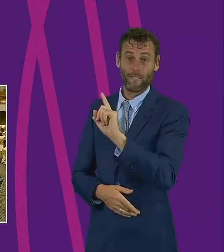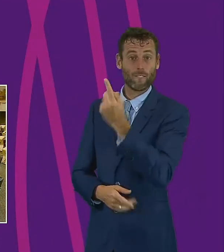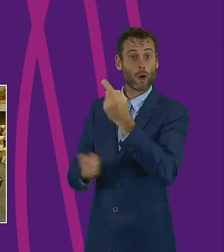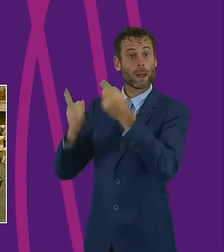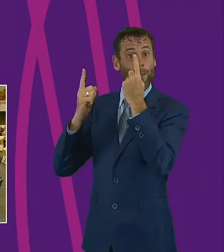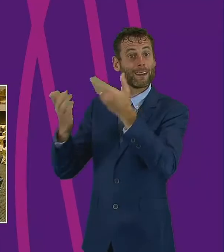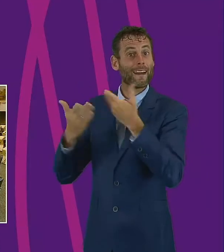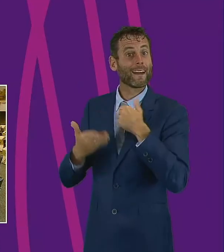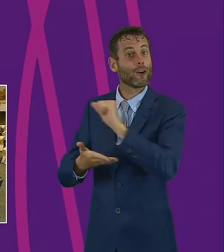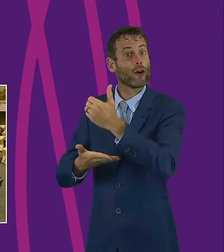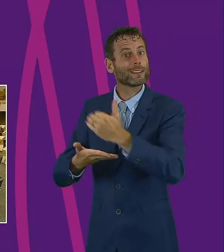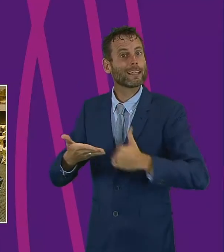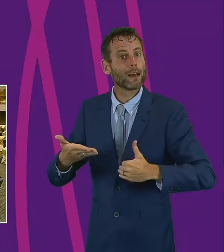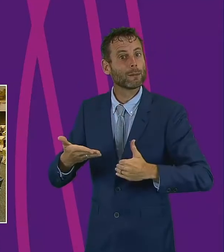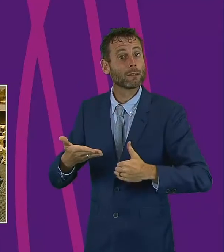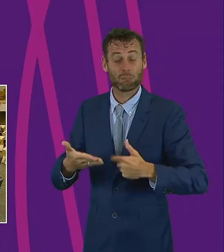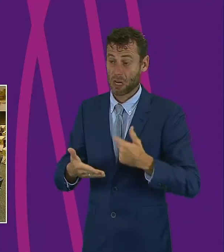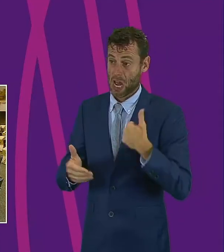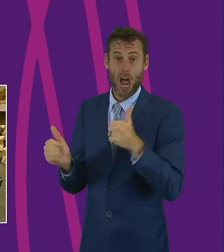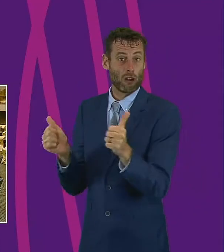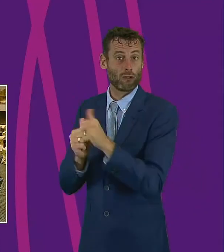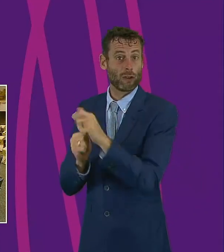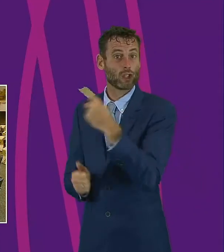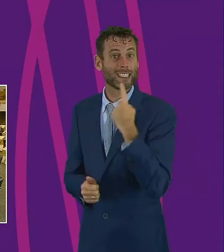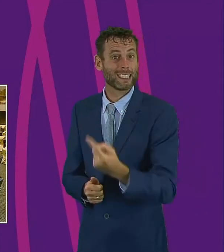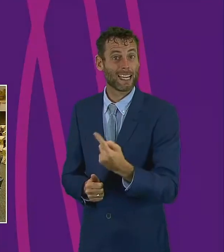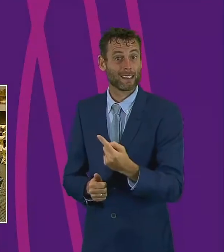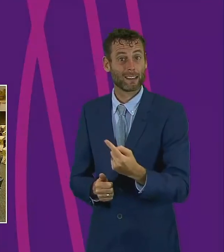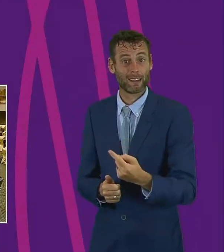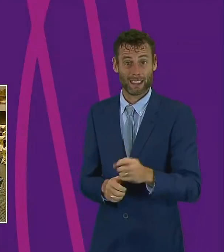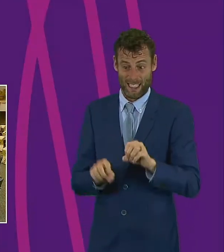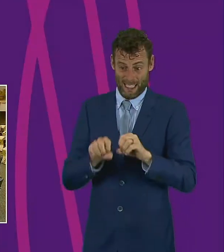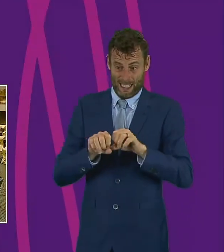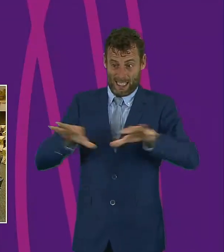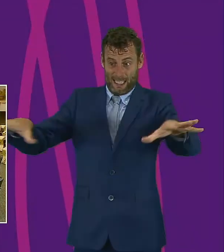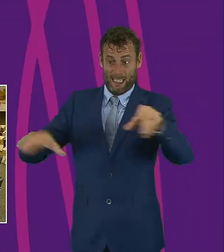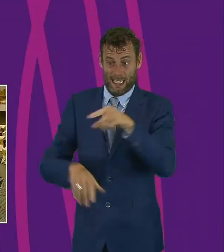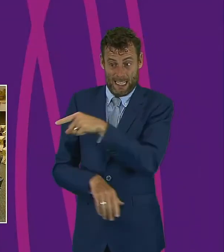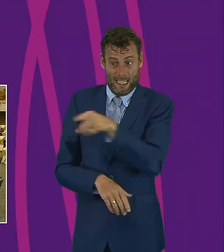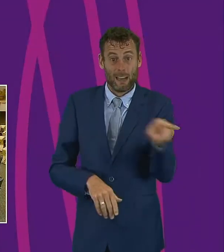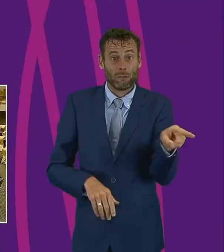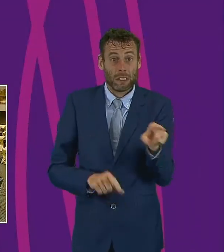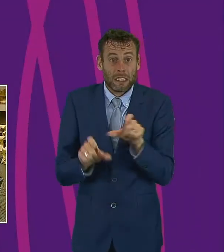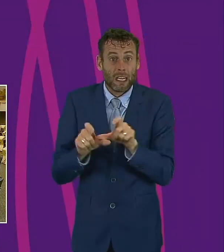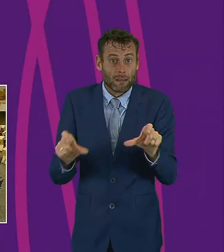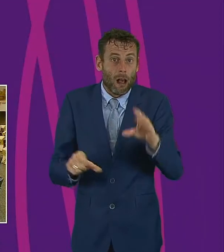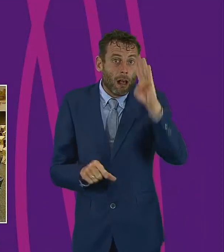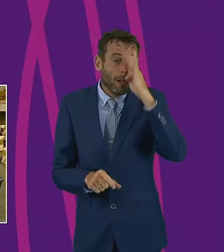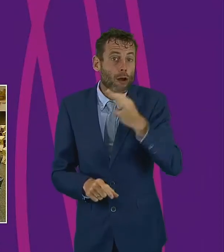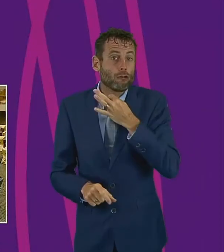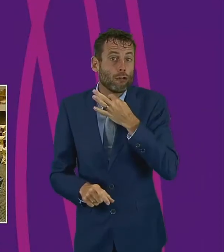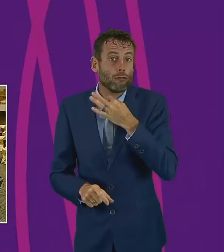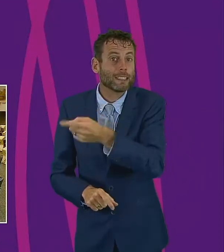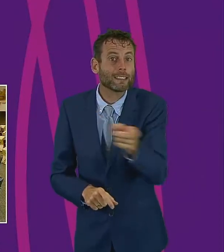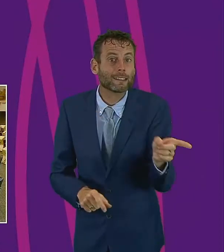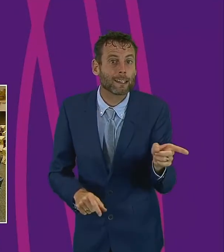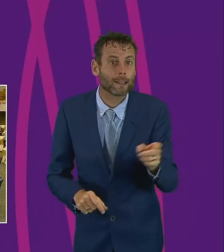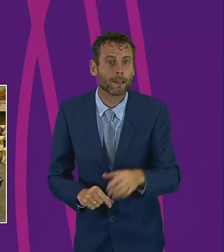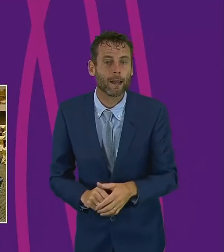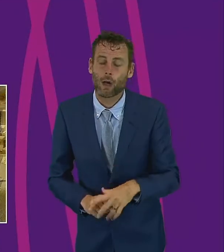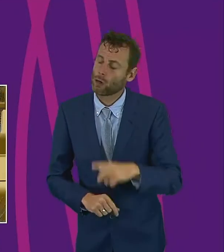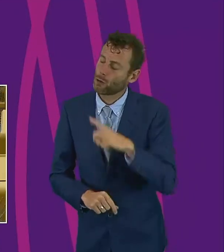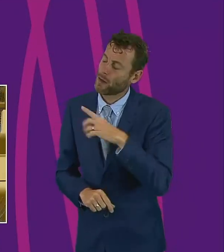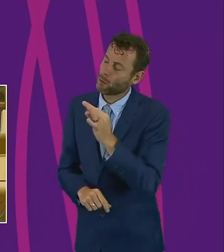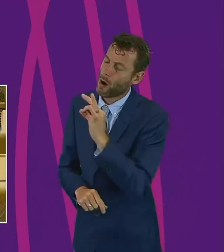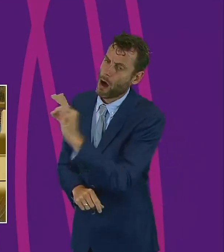statement. And I agree with her that COVID-19 is still a major risk, which is why I asked the First Minister if